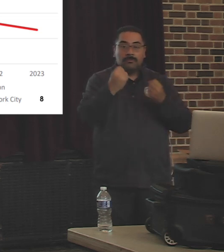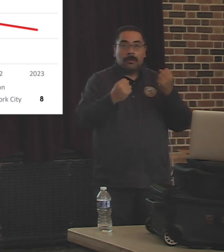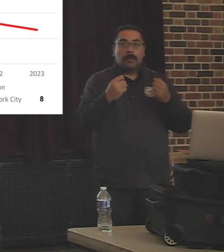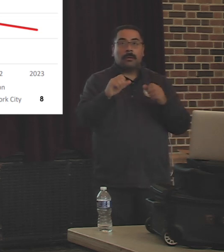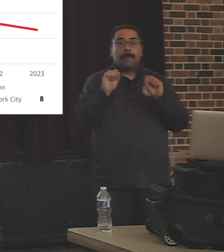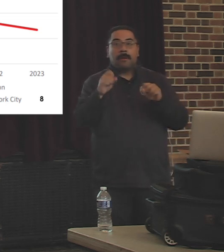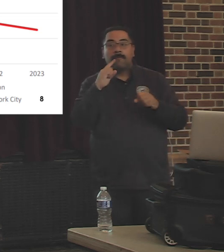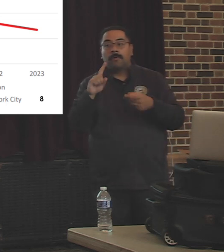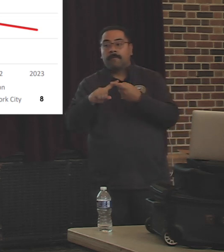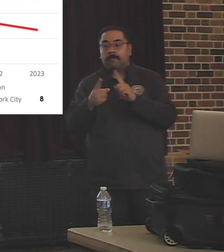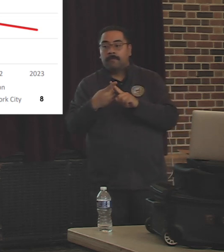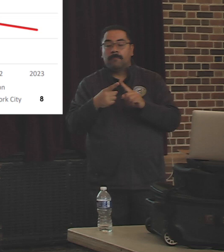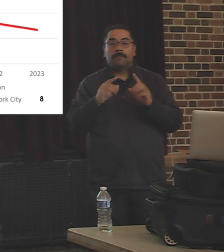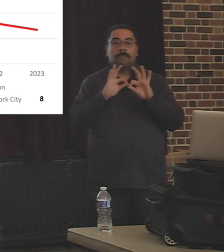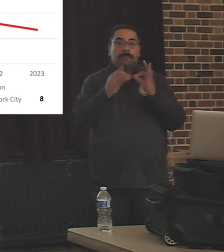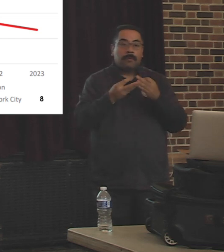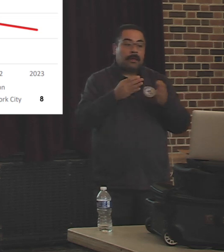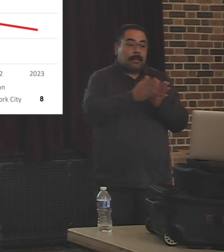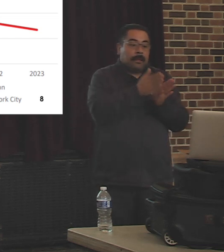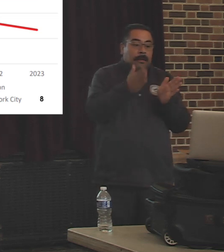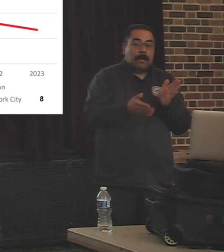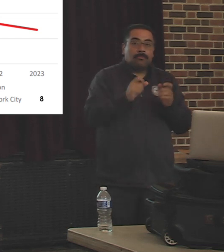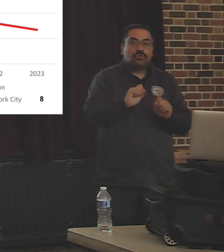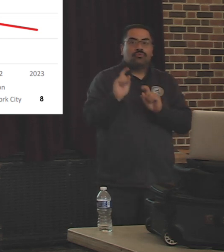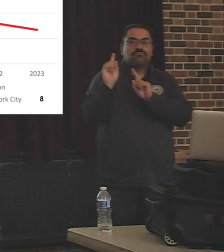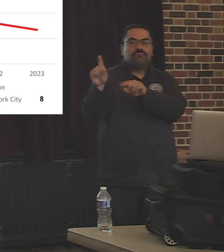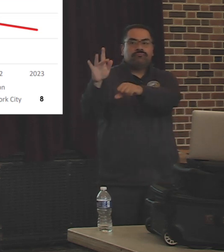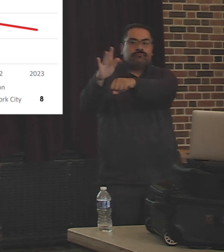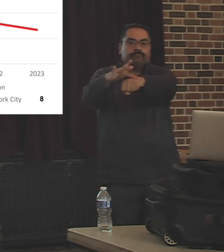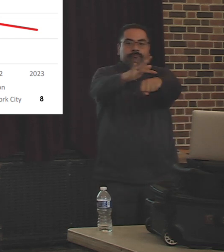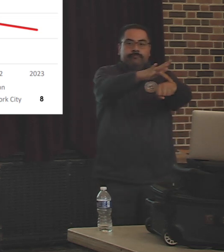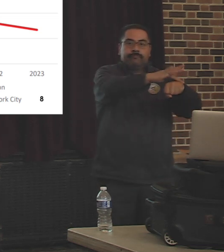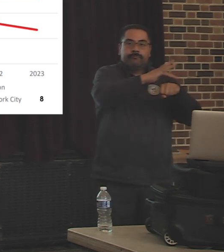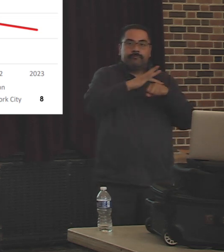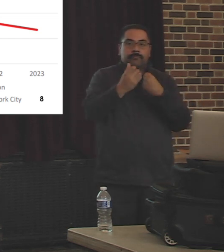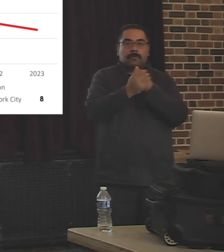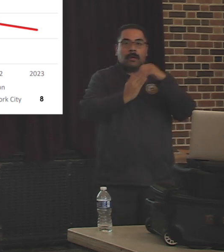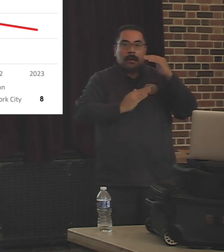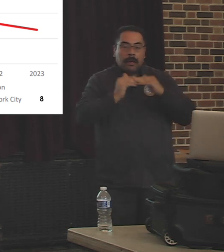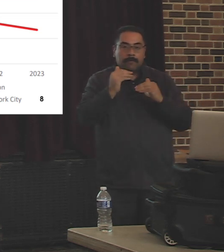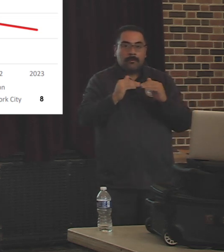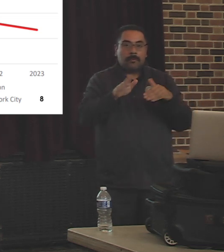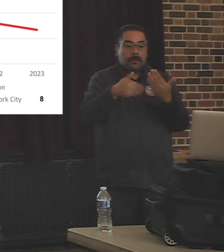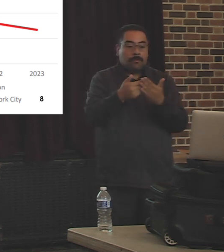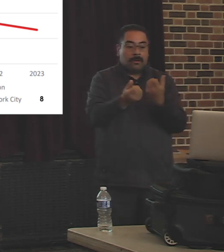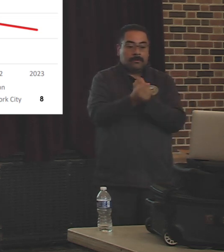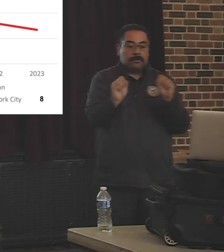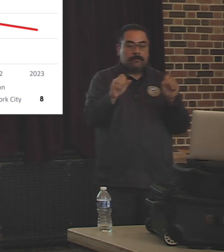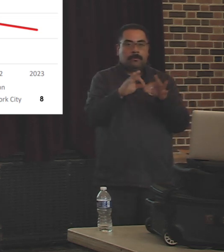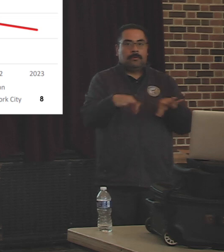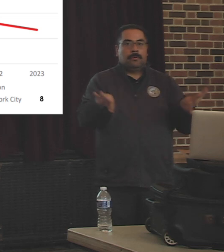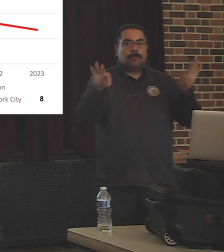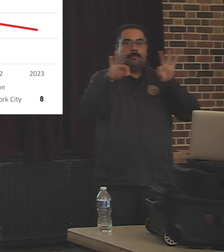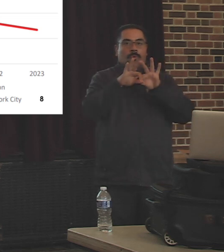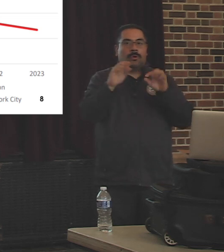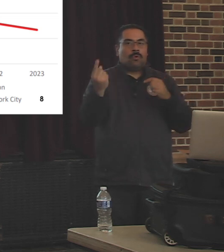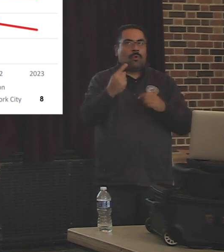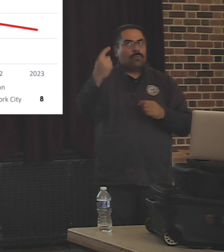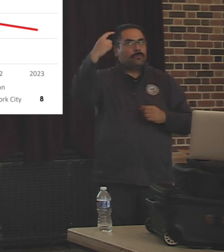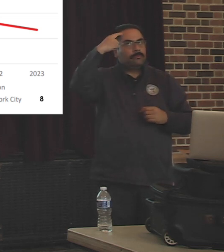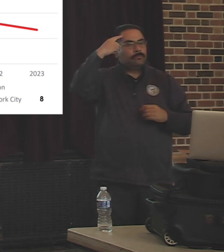friends, our neighbors to get to everywhere that they need to go to comfortably and get there safely is critically important and top of